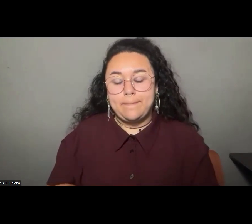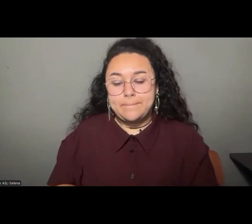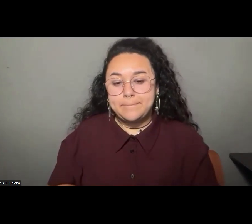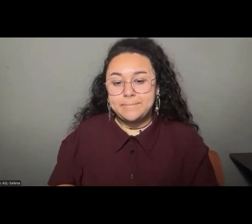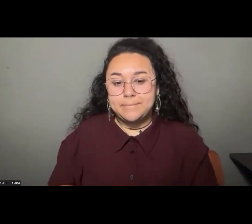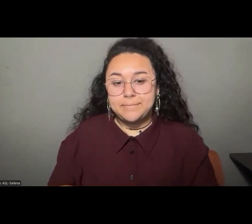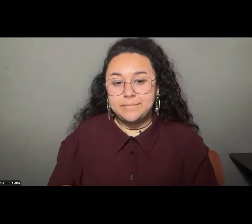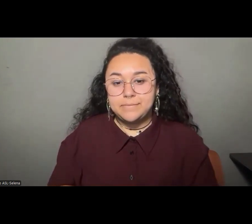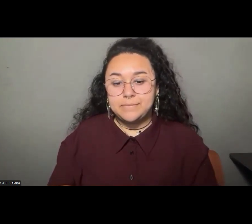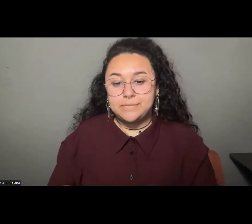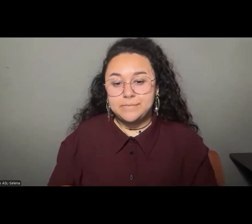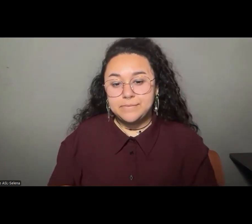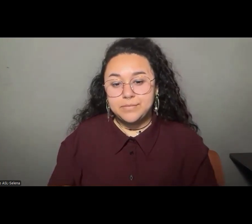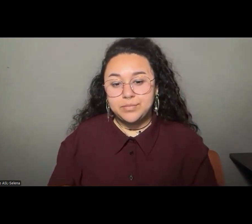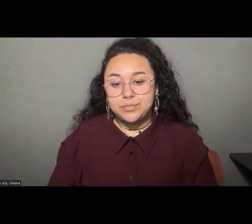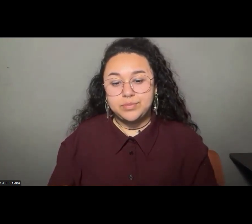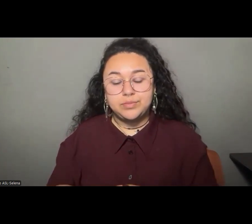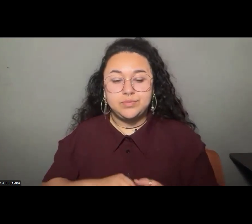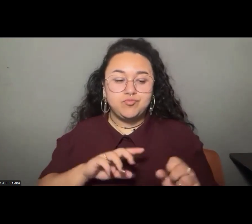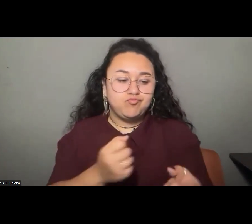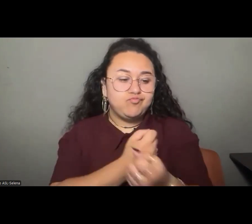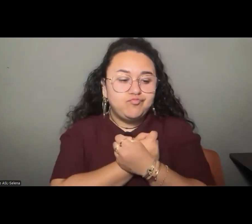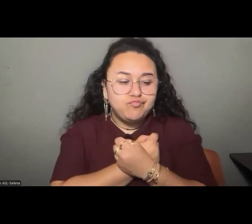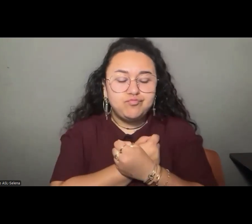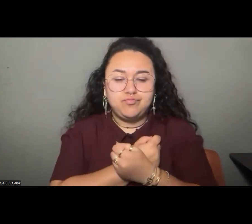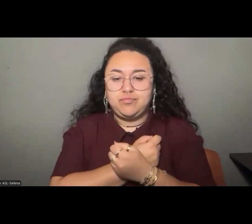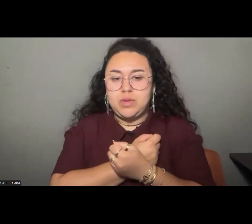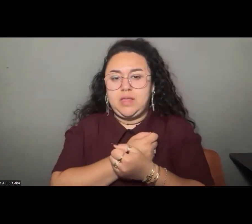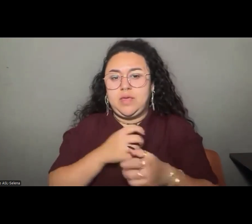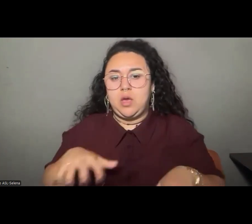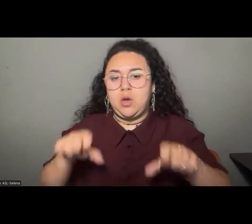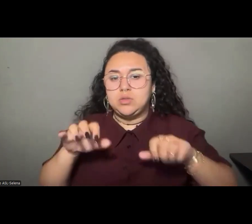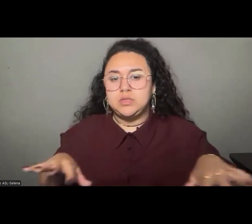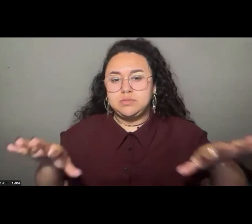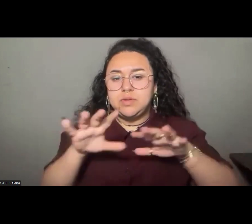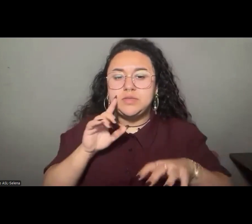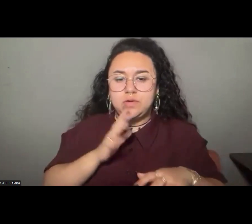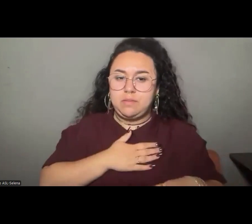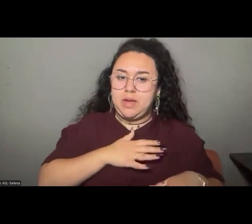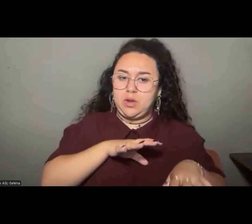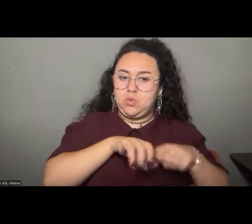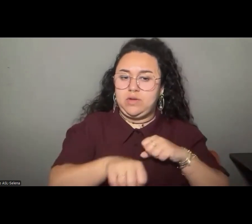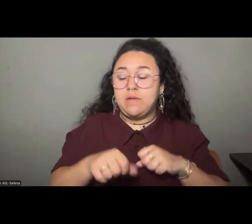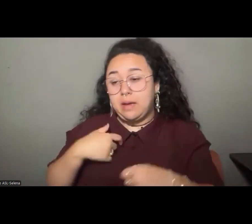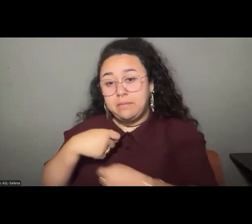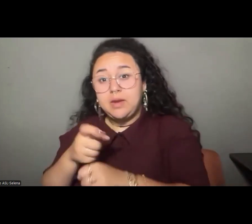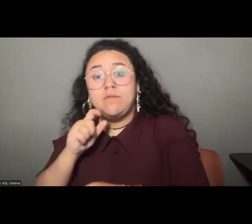And I was held, and that grief was held because of the space I created for others, but it ended up being there for me